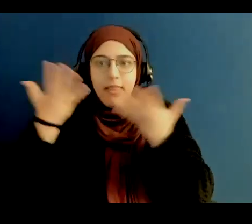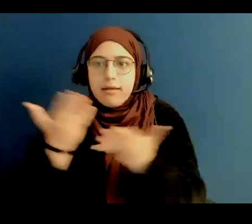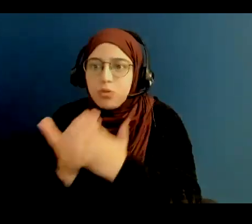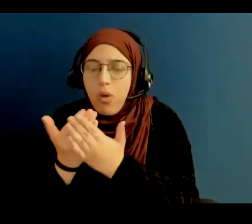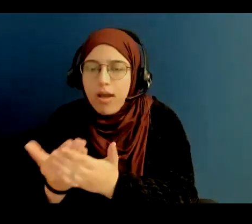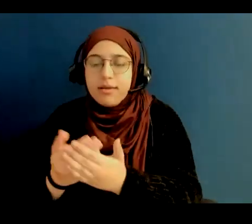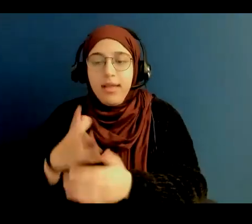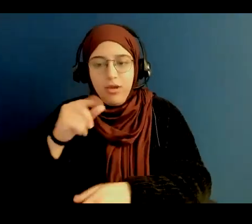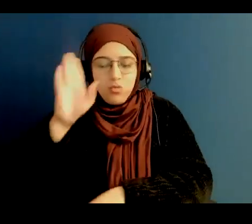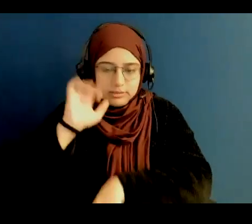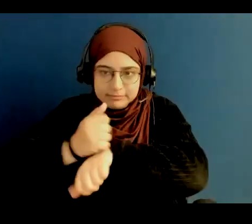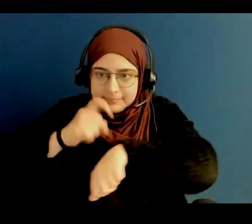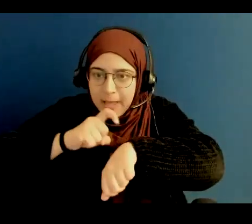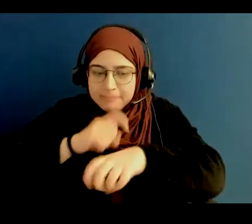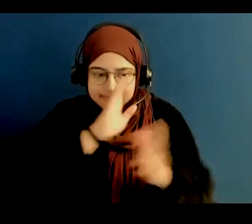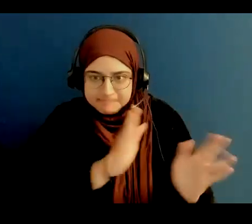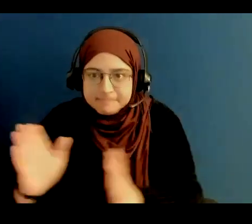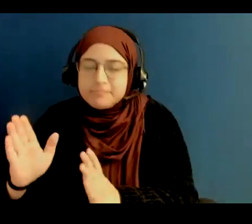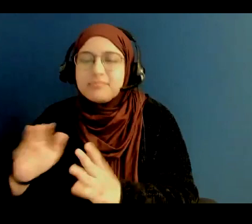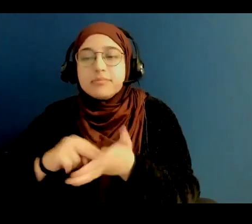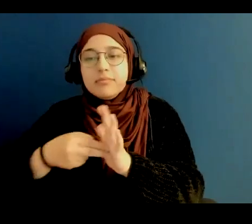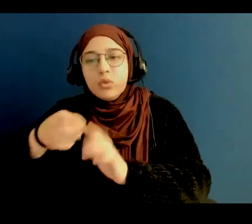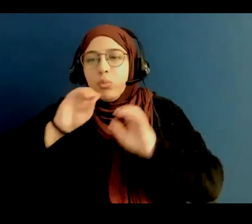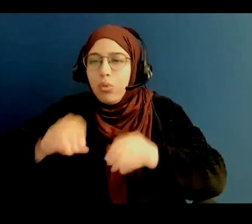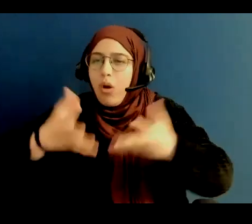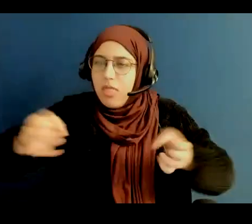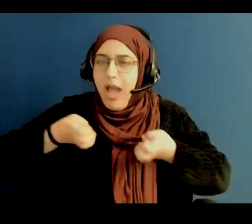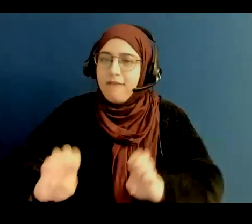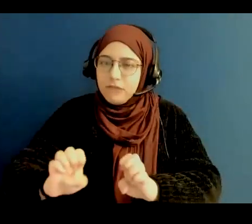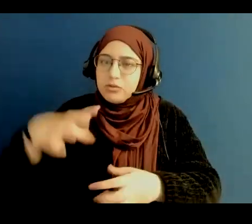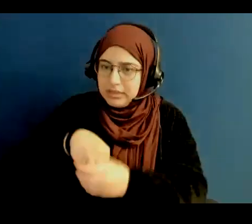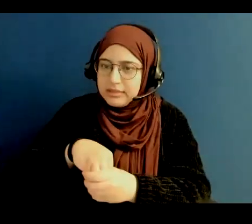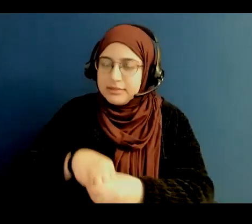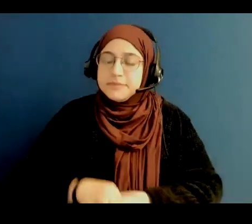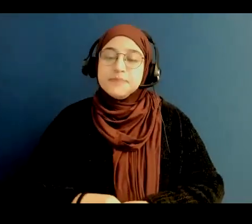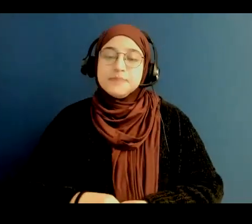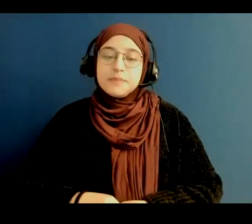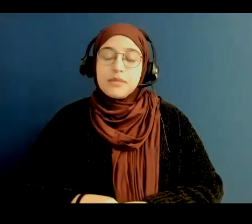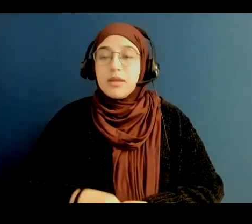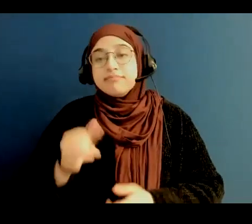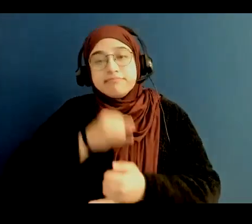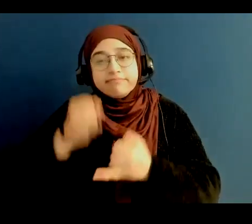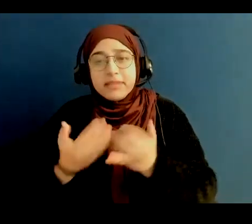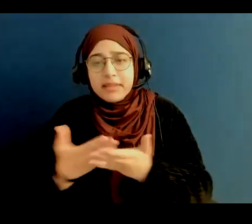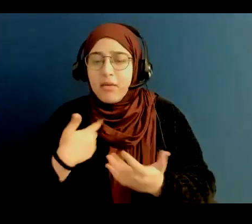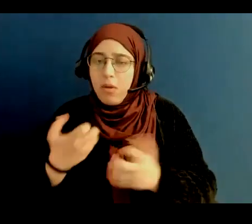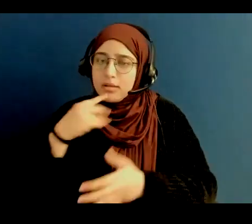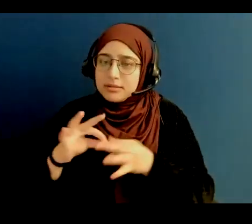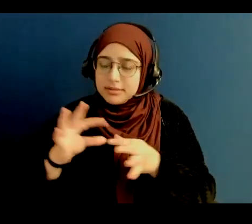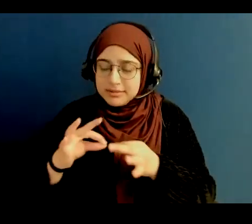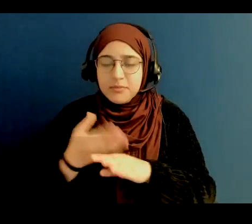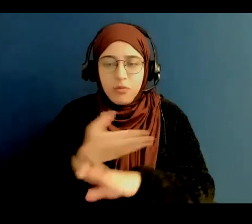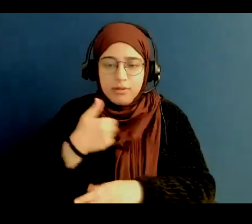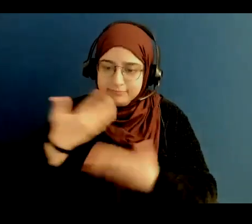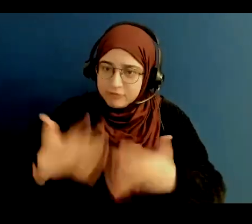would be putting all of the effort possible. So, one thing I want to say before I conclude is that an ideal Muslim is a